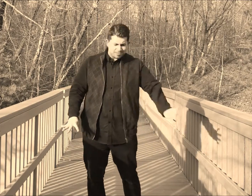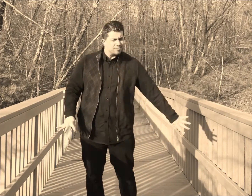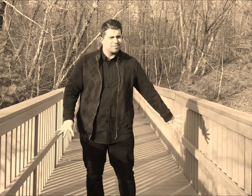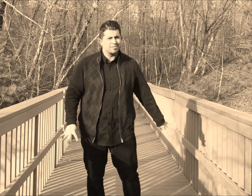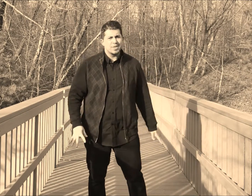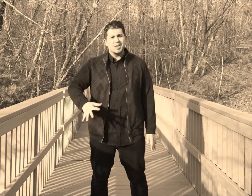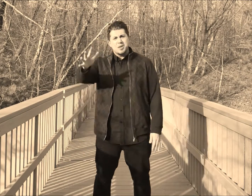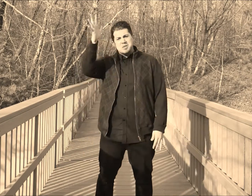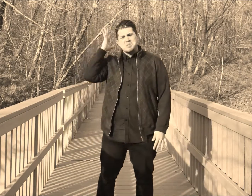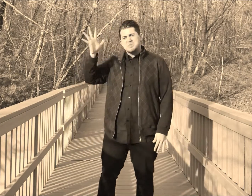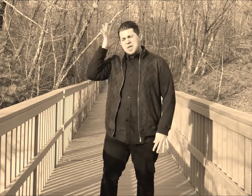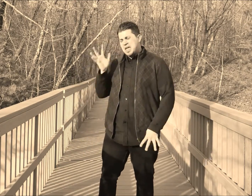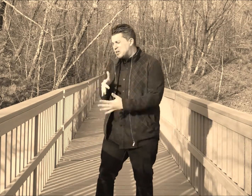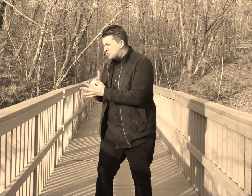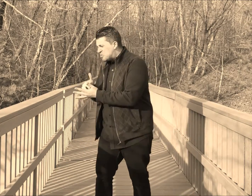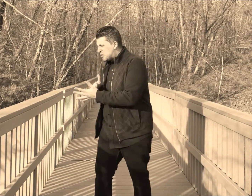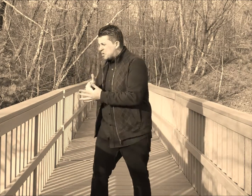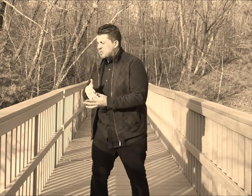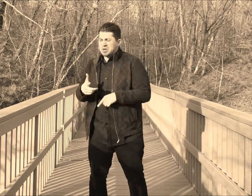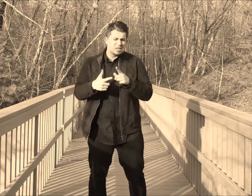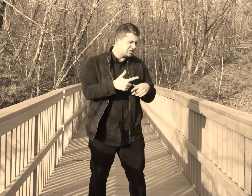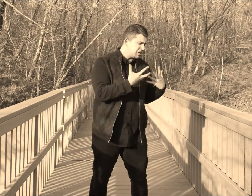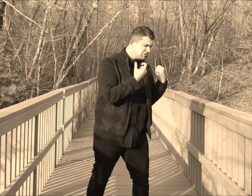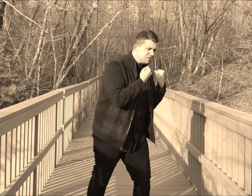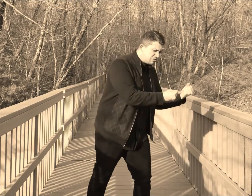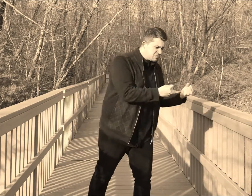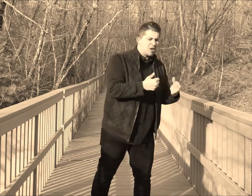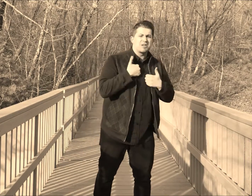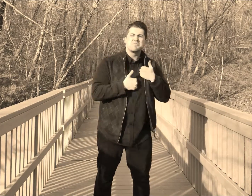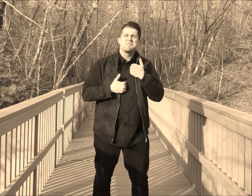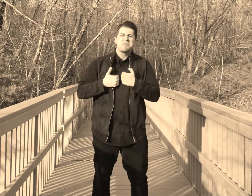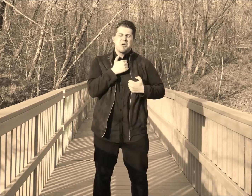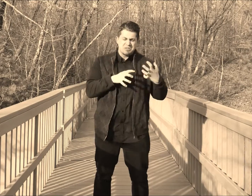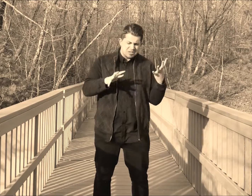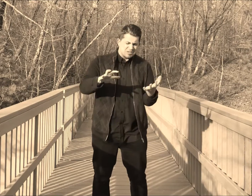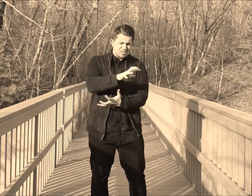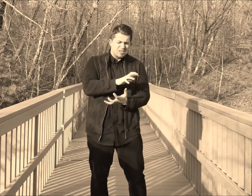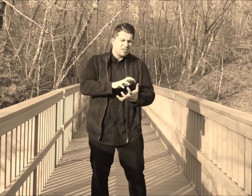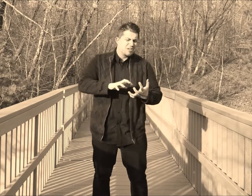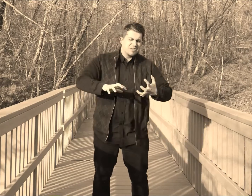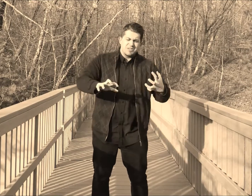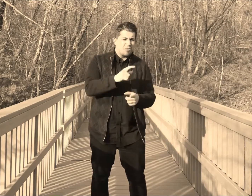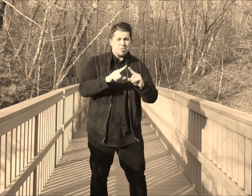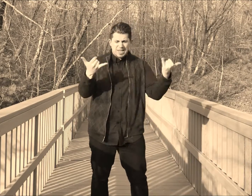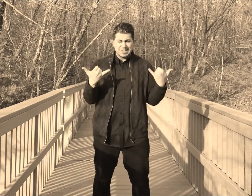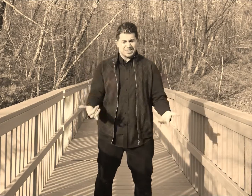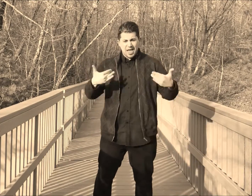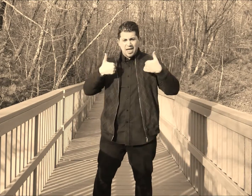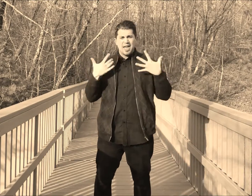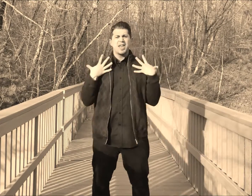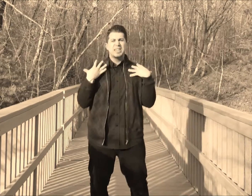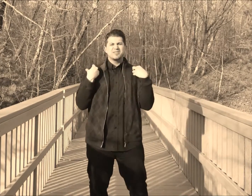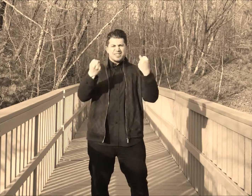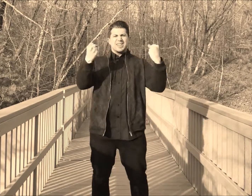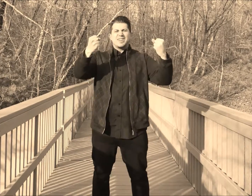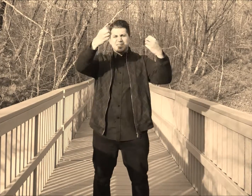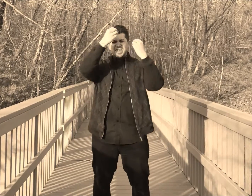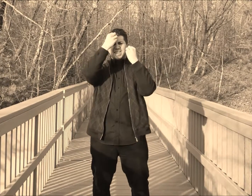Cause it's being weak and strong in the truth I found I have courage now, gonna shout it out